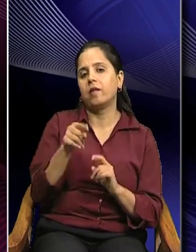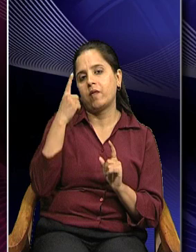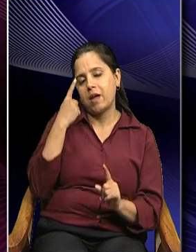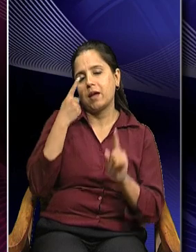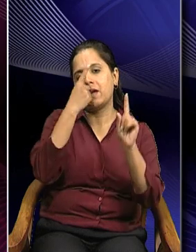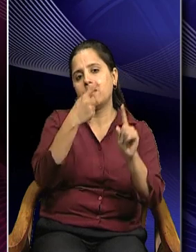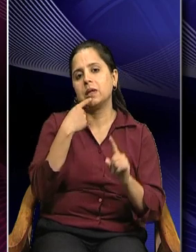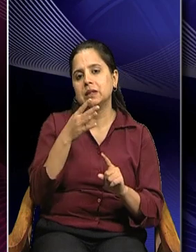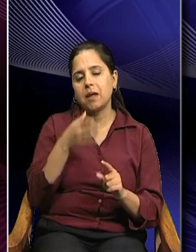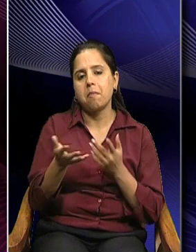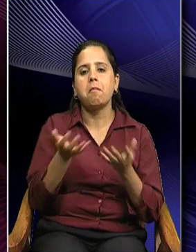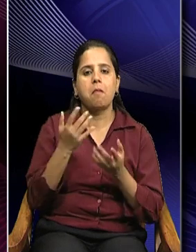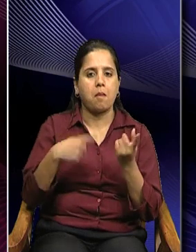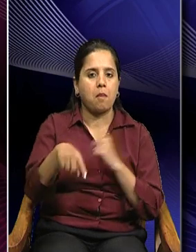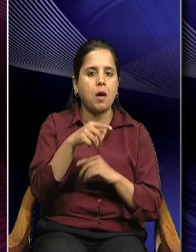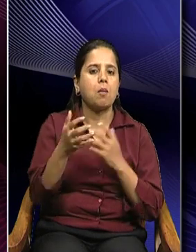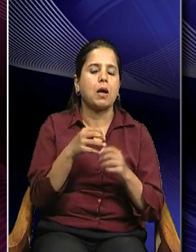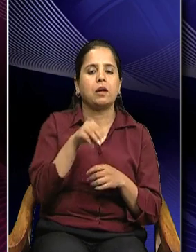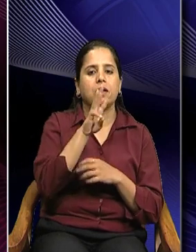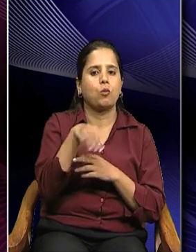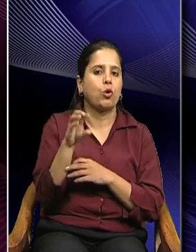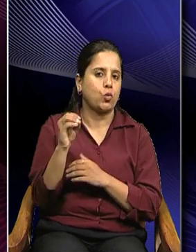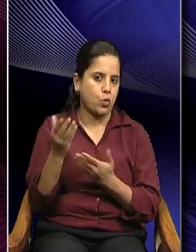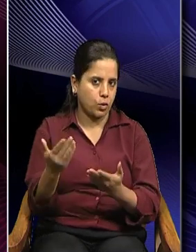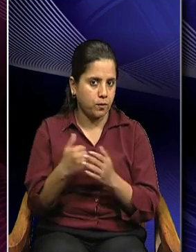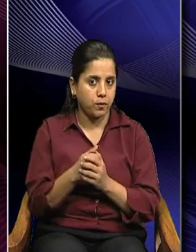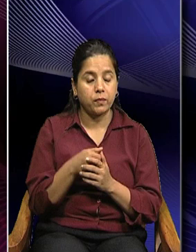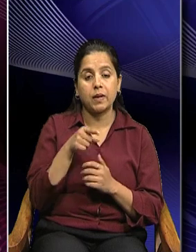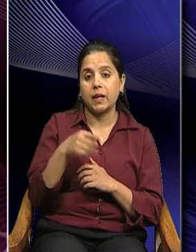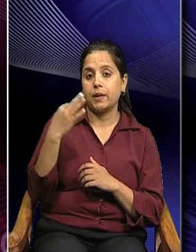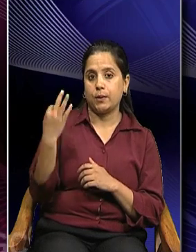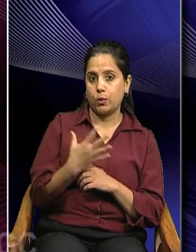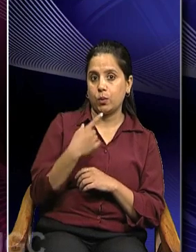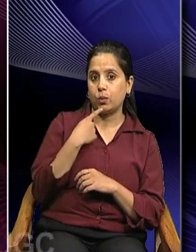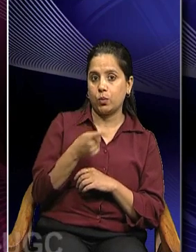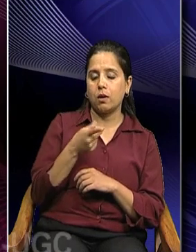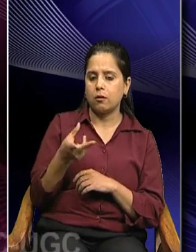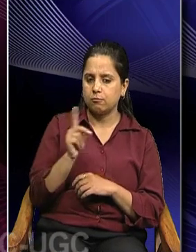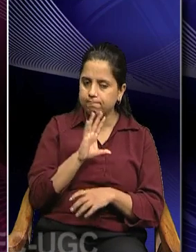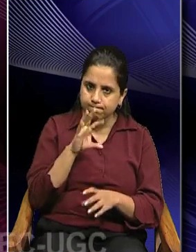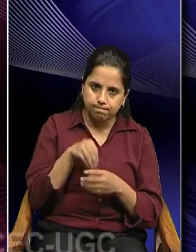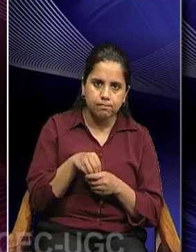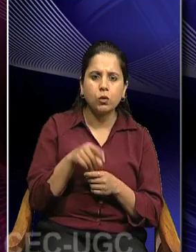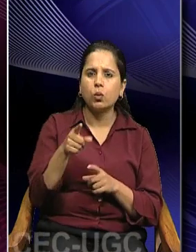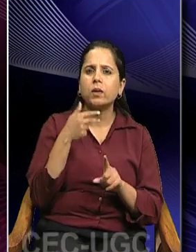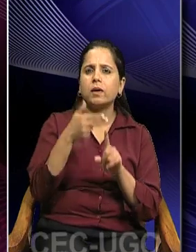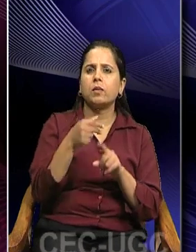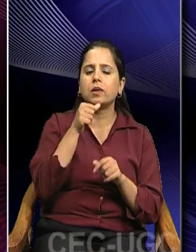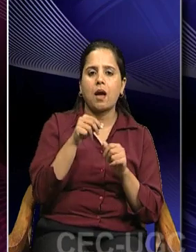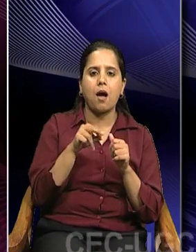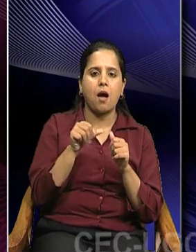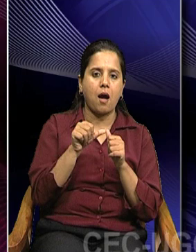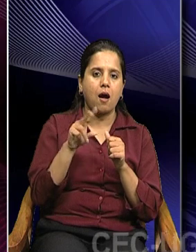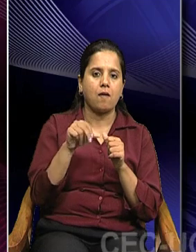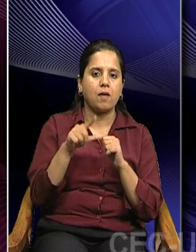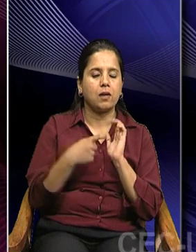of marketers in marketing 3.0. So in its new reincarnation, or what you call as avatar,